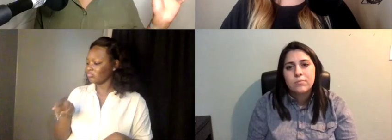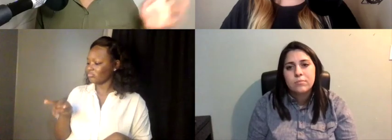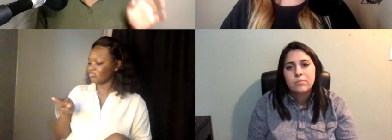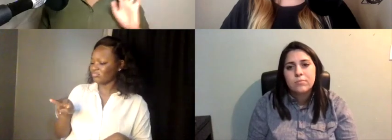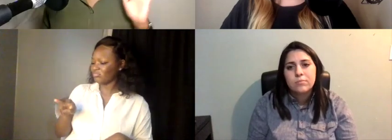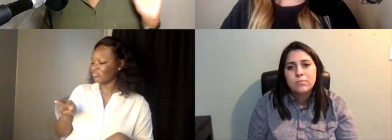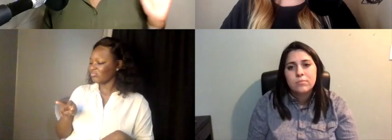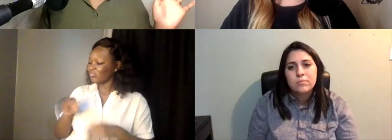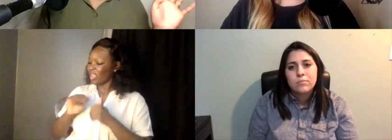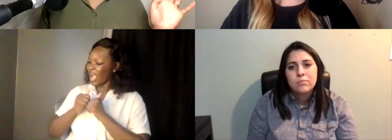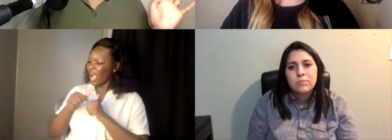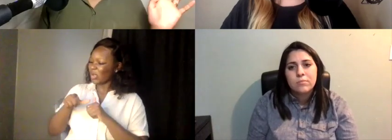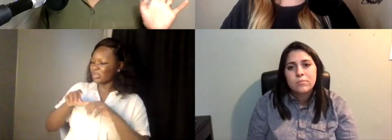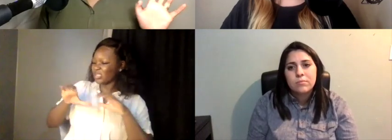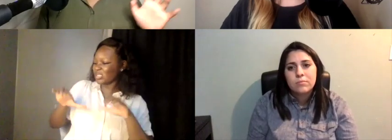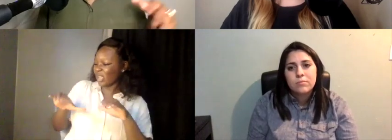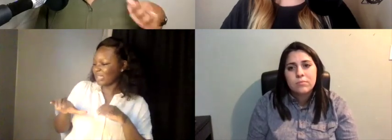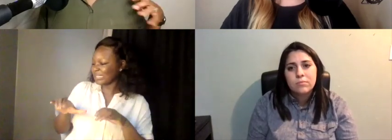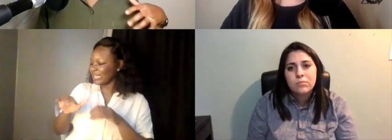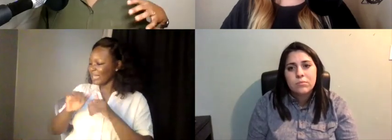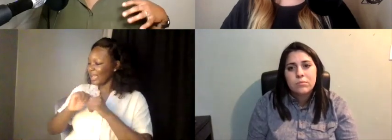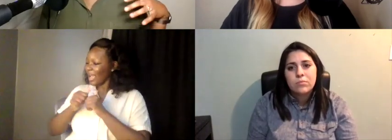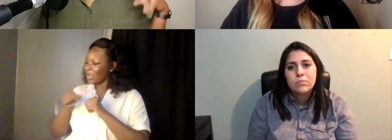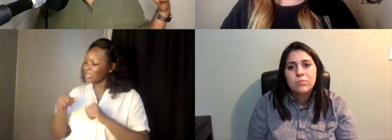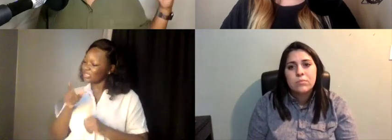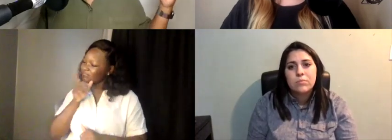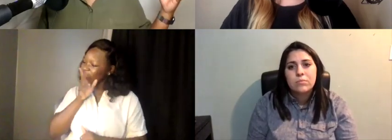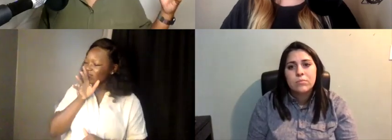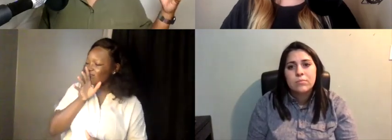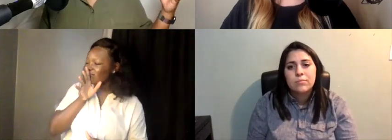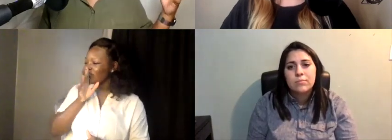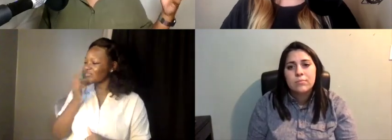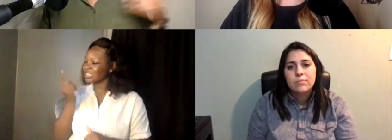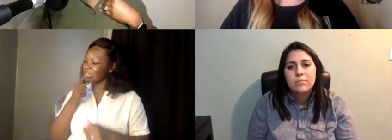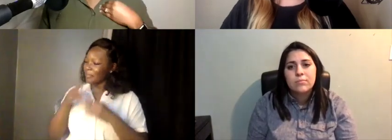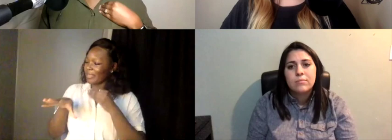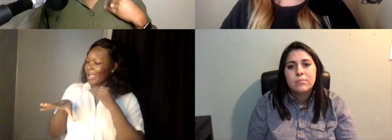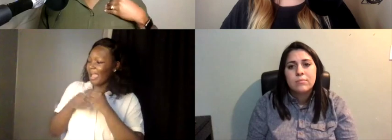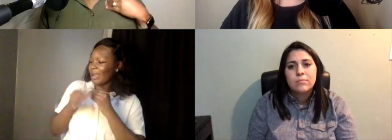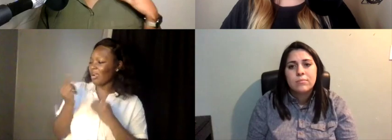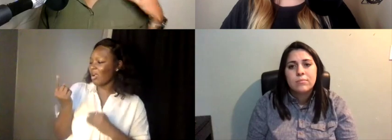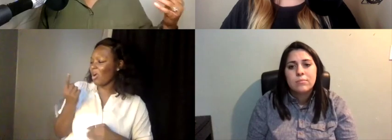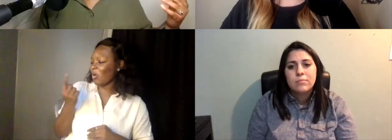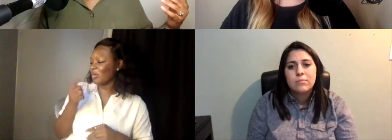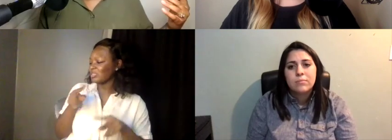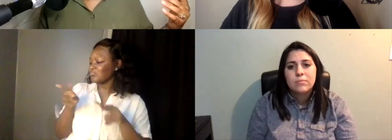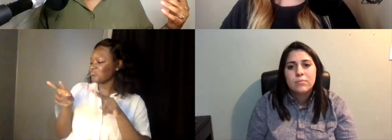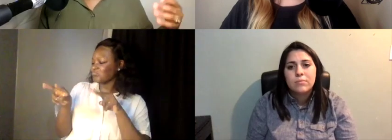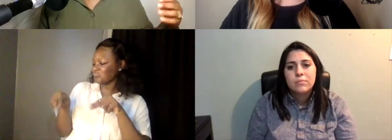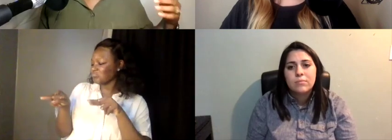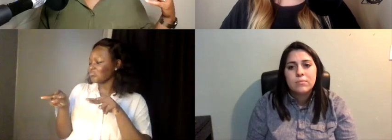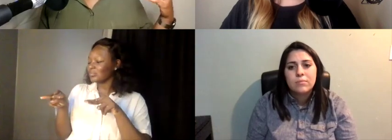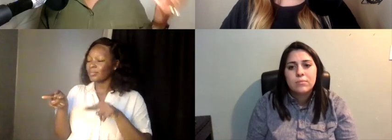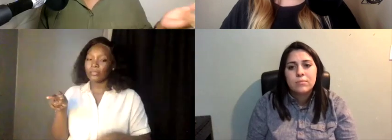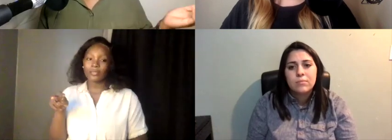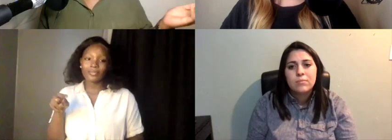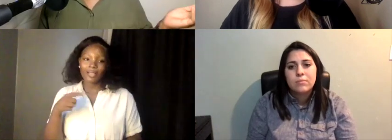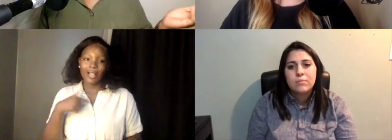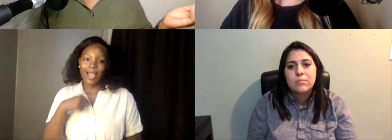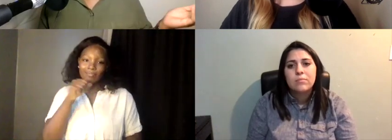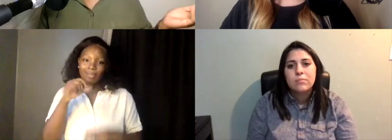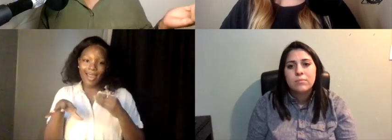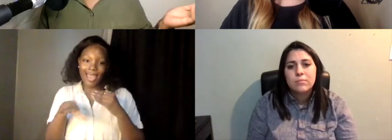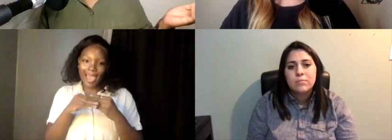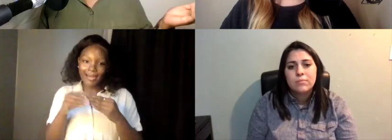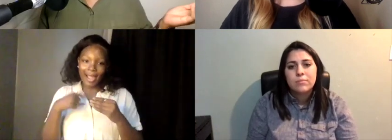does it or the way she says it, it's just always got to be something added to it. And I'm not adding anything to it. I'm just, like, showing up as